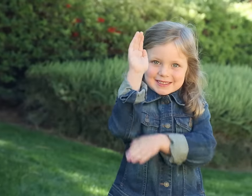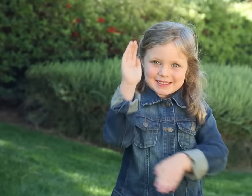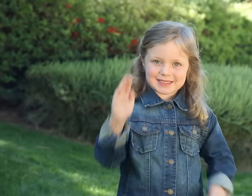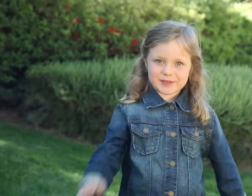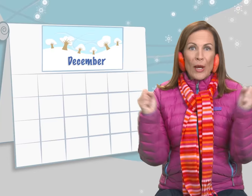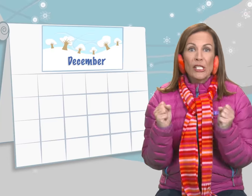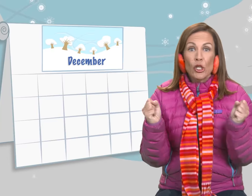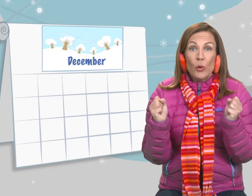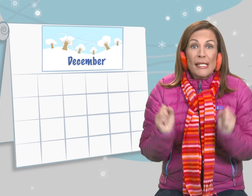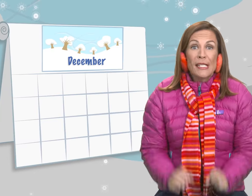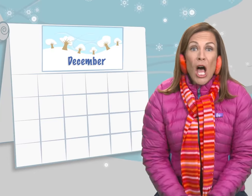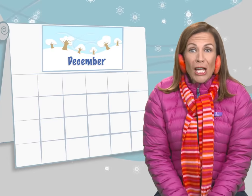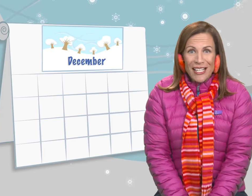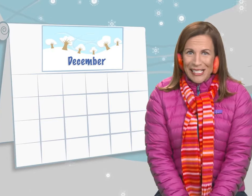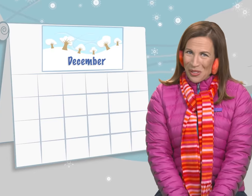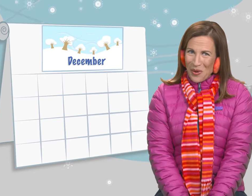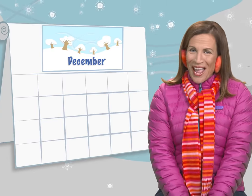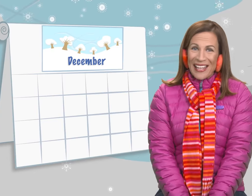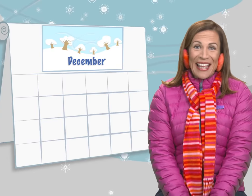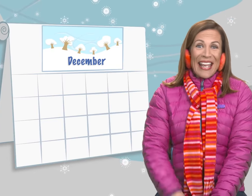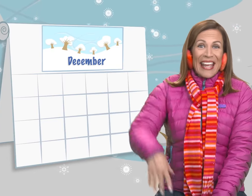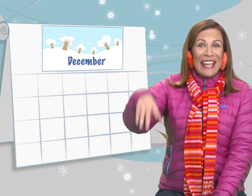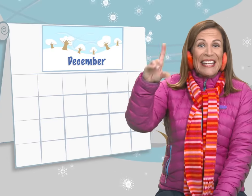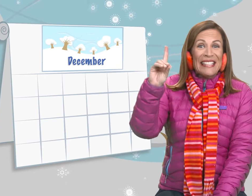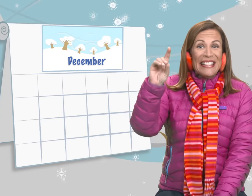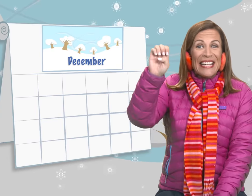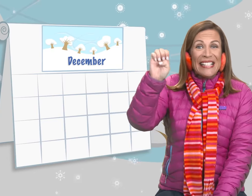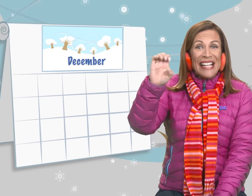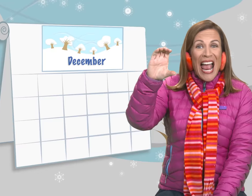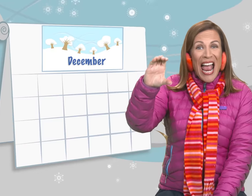Winter is on its way in December.